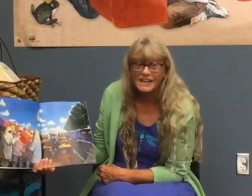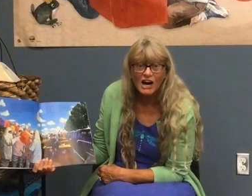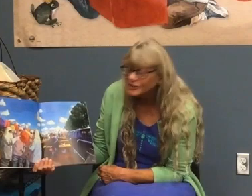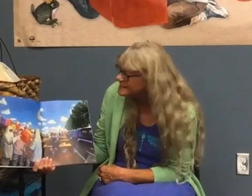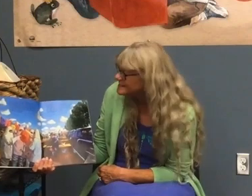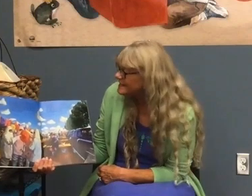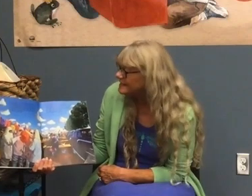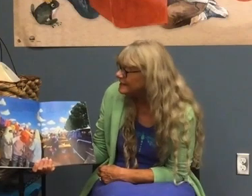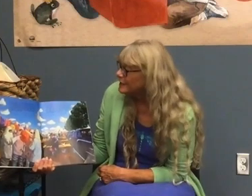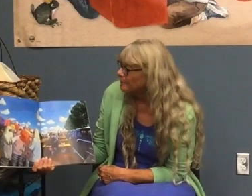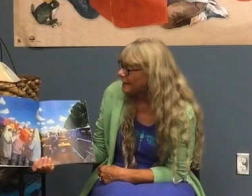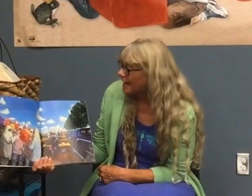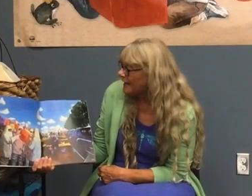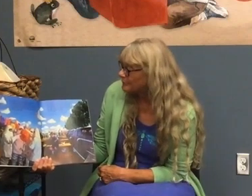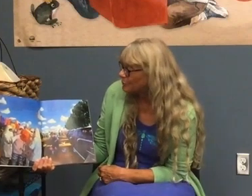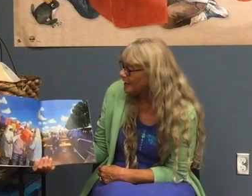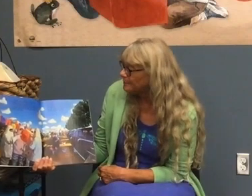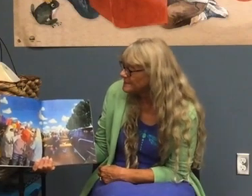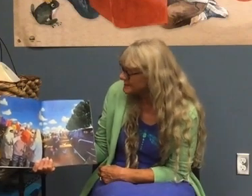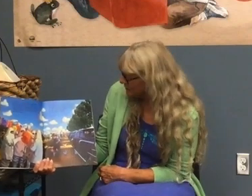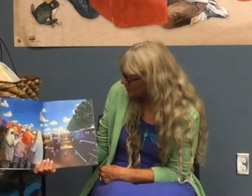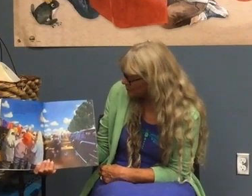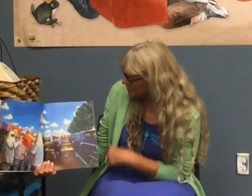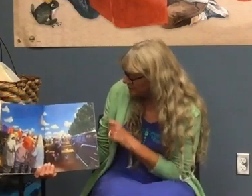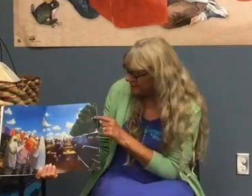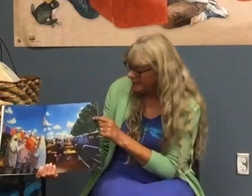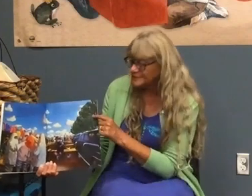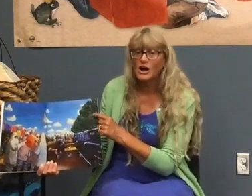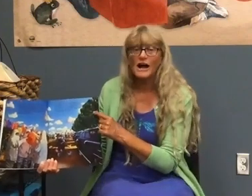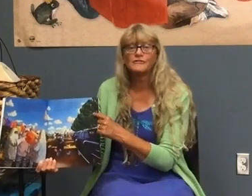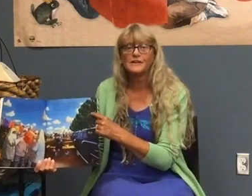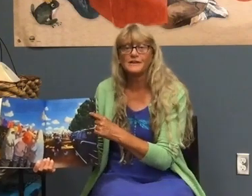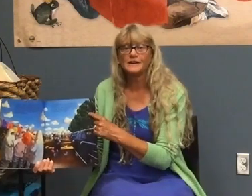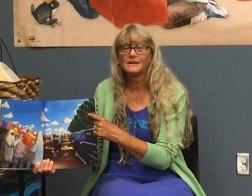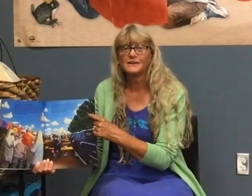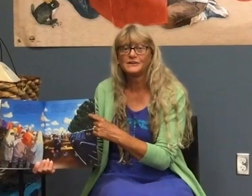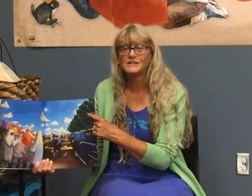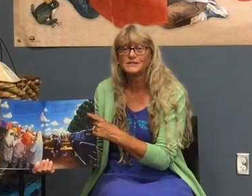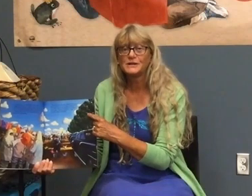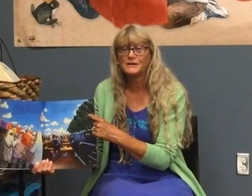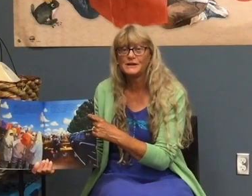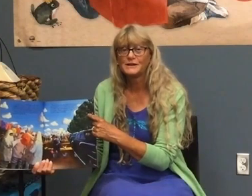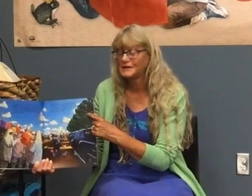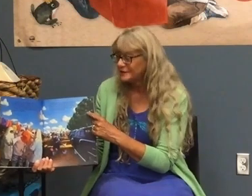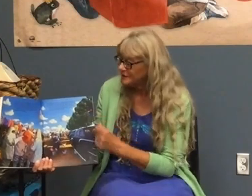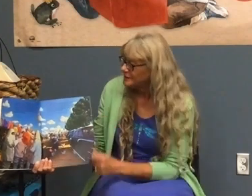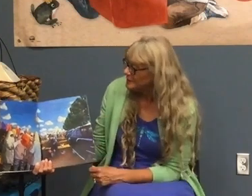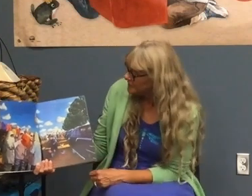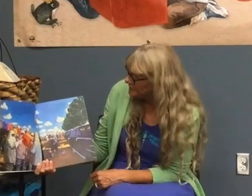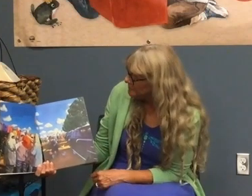we could hardly see, but I climbed right up in the sycamore tree and saw everything. There she is right there.